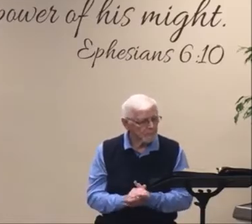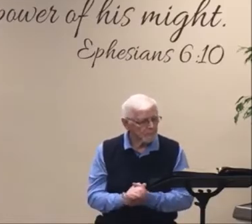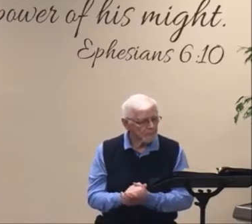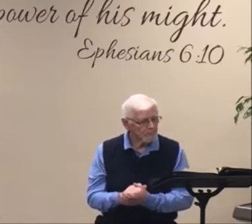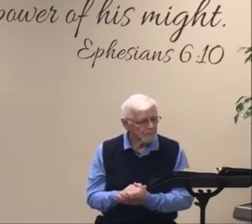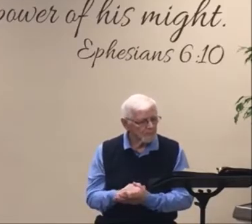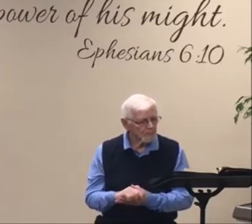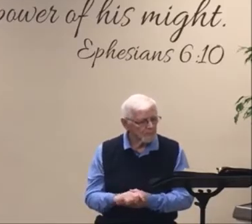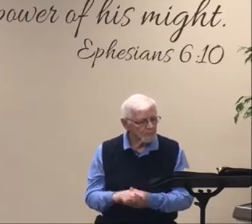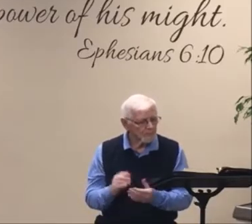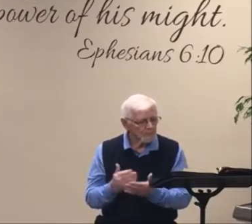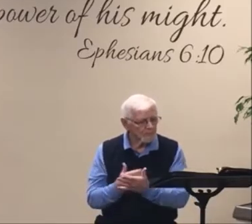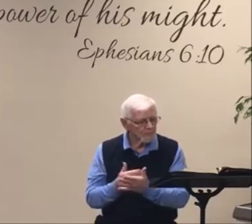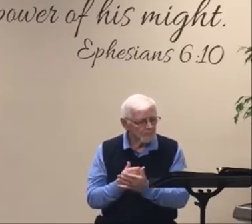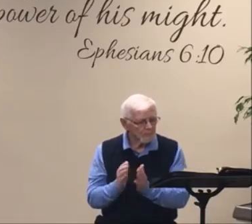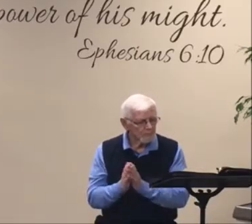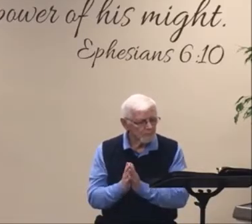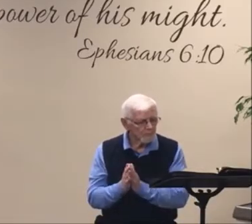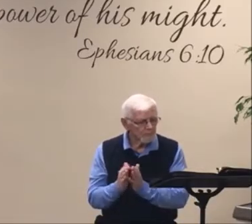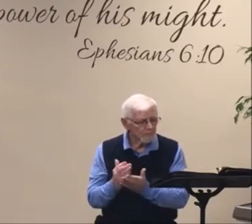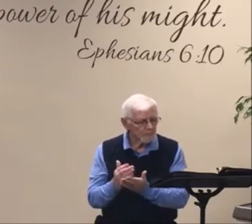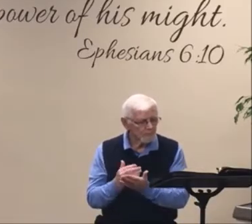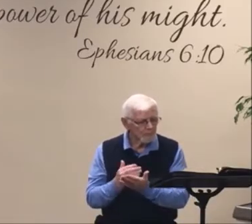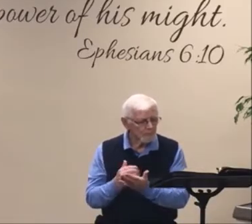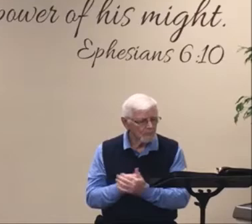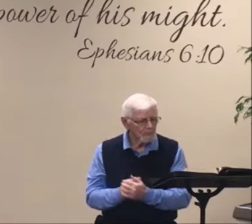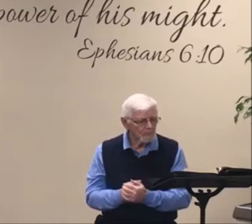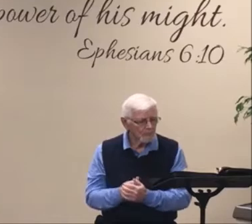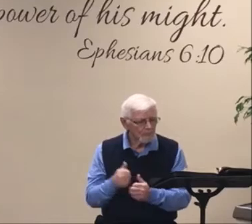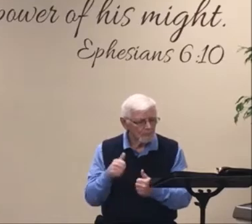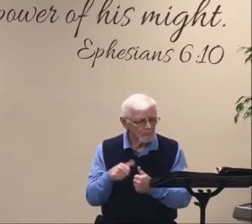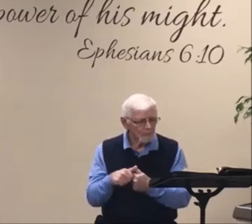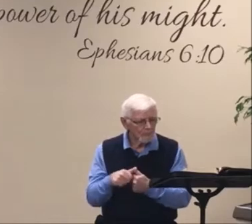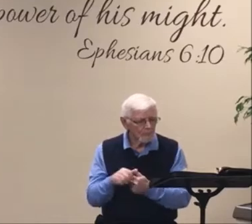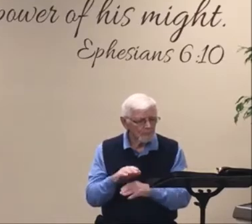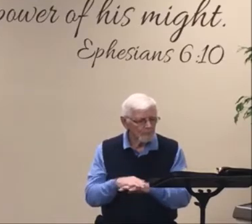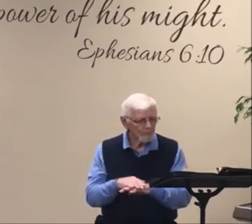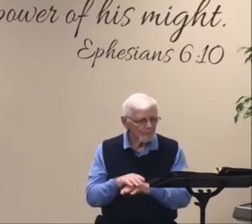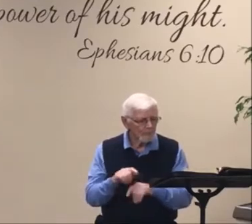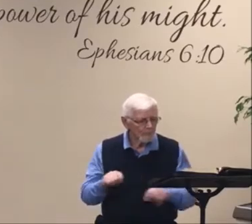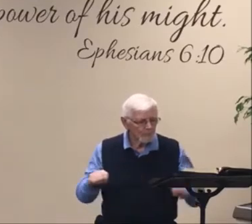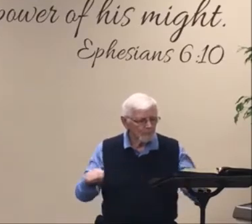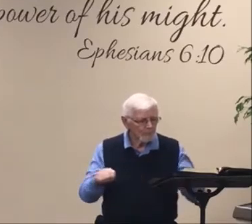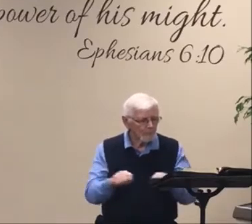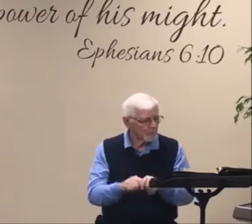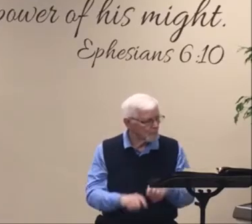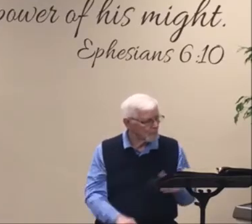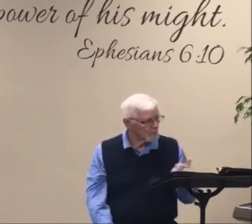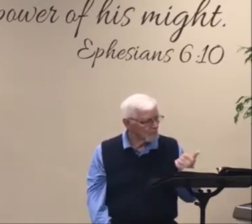There's a new prayer letter. There are new prayer letters over on the table.